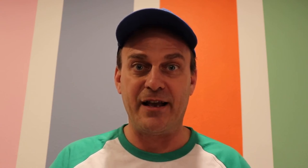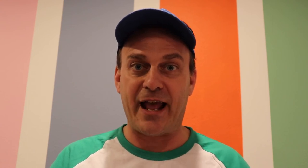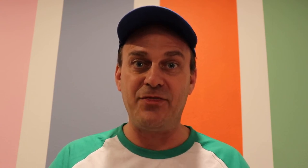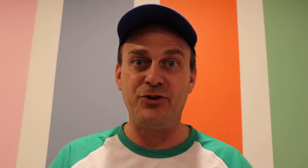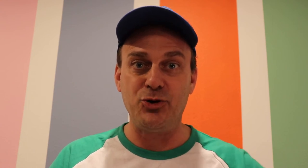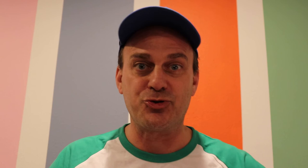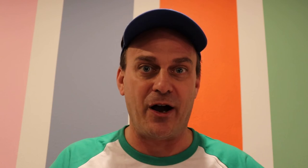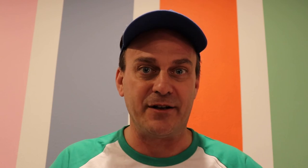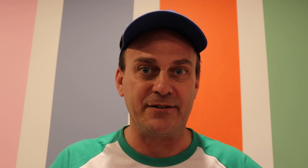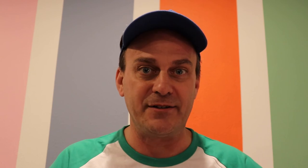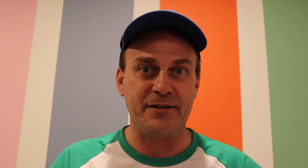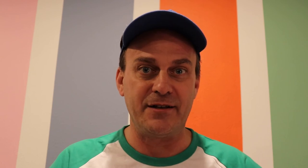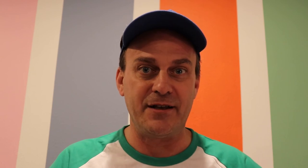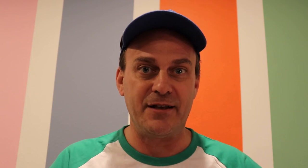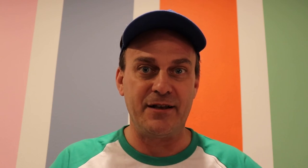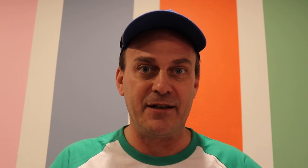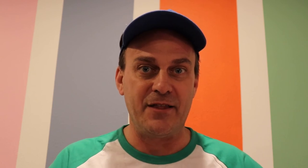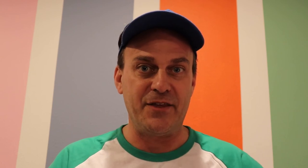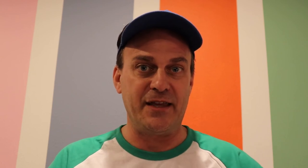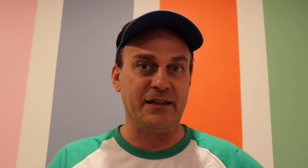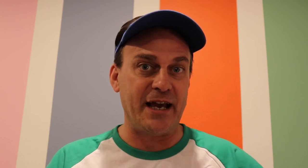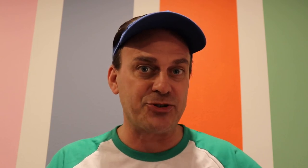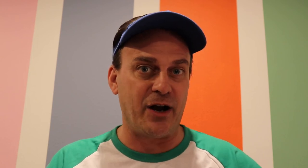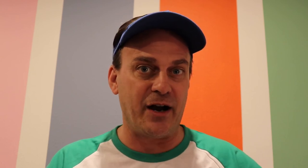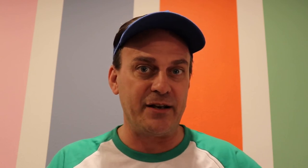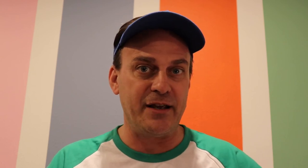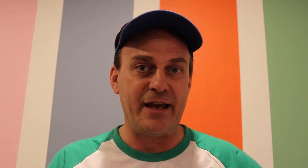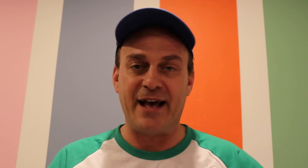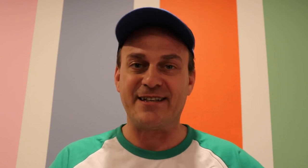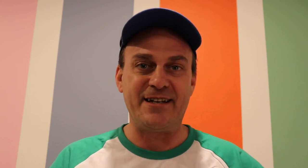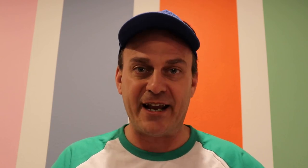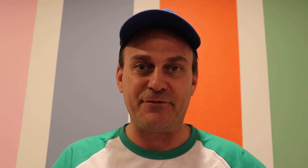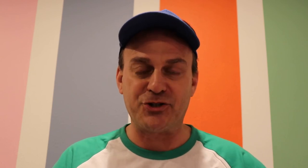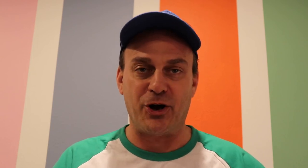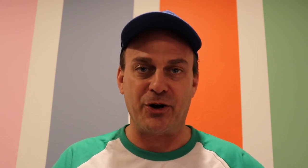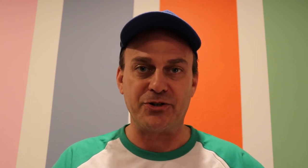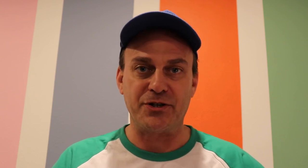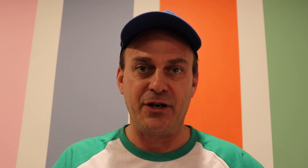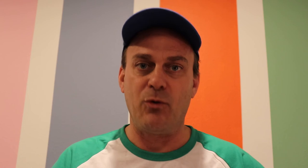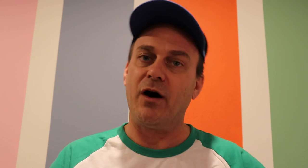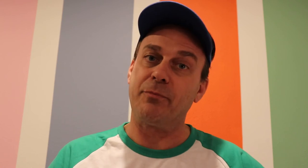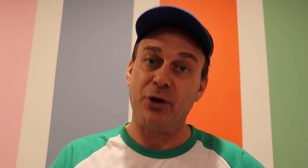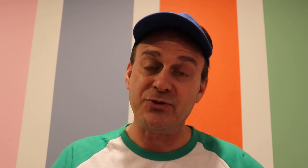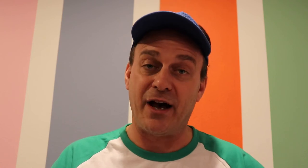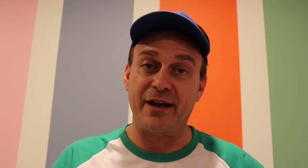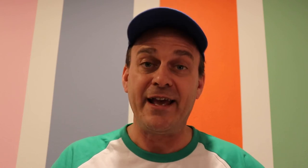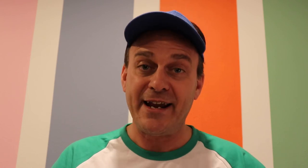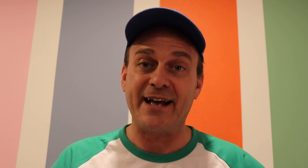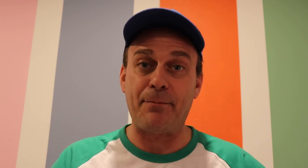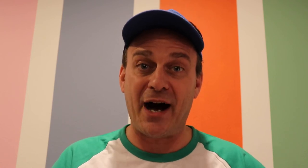and the neutron. The electron has a negative charge, while the proton, it has a